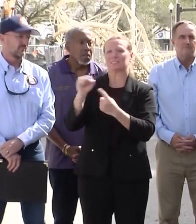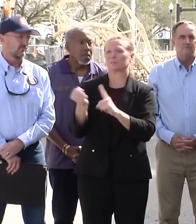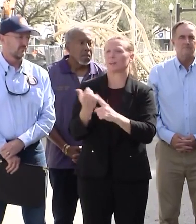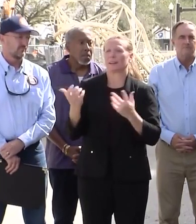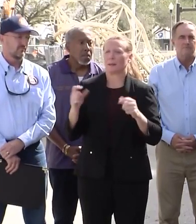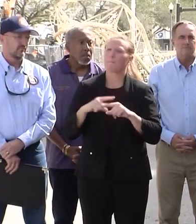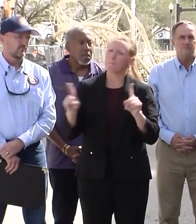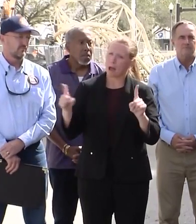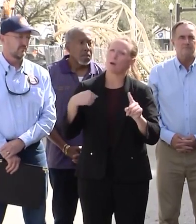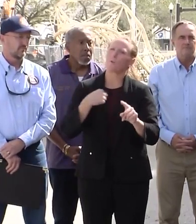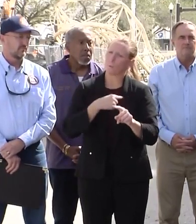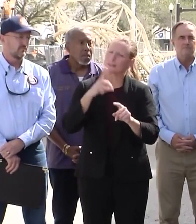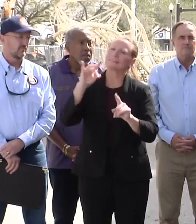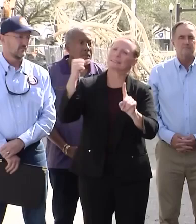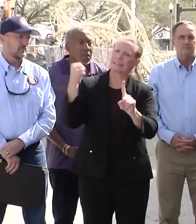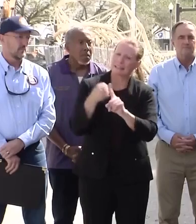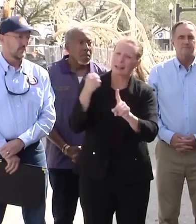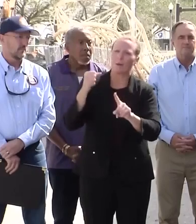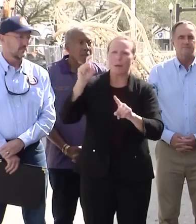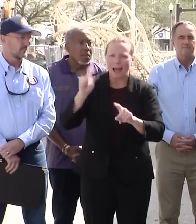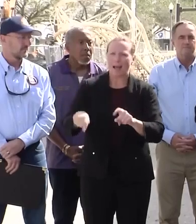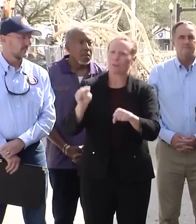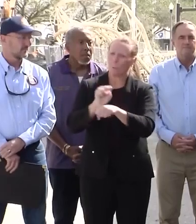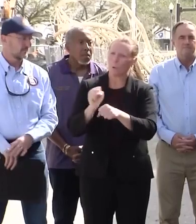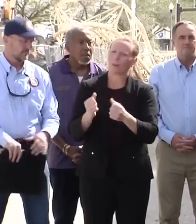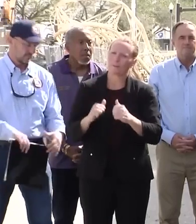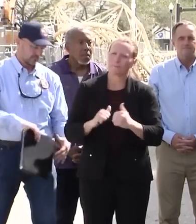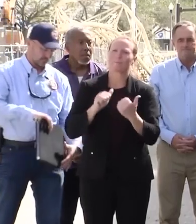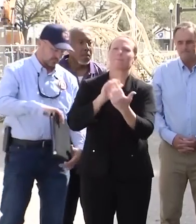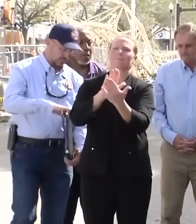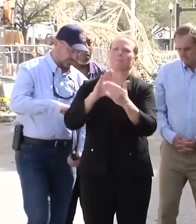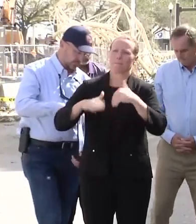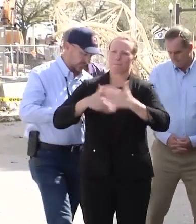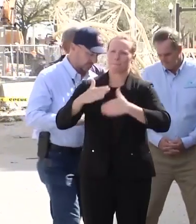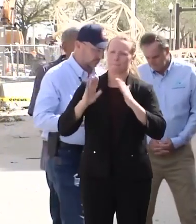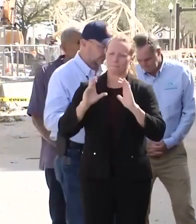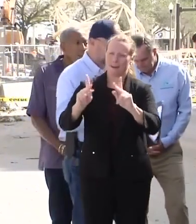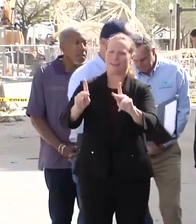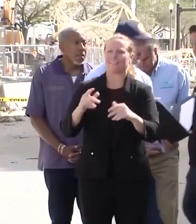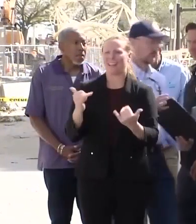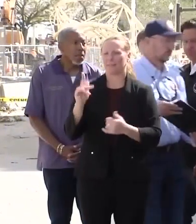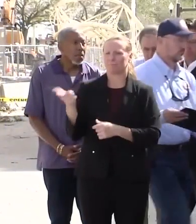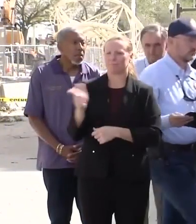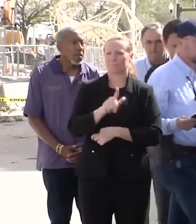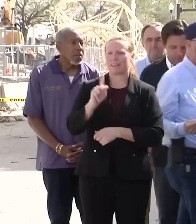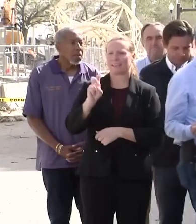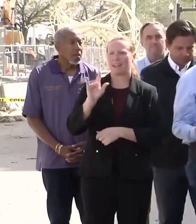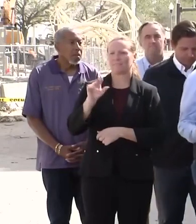get hit, and we're going to have to work to bounce back. Okay, Kevin Guthrie.